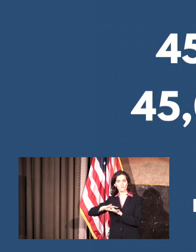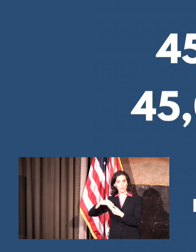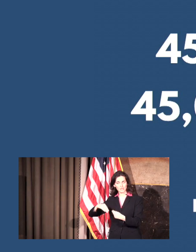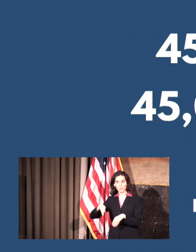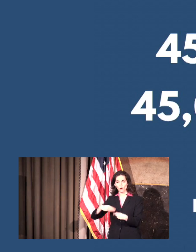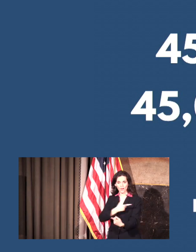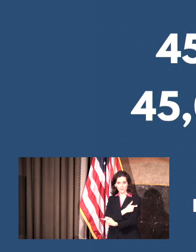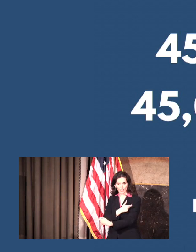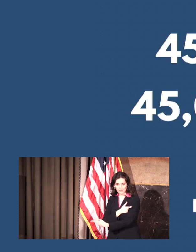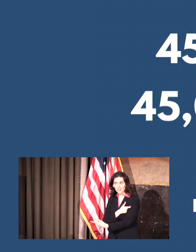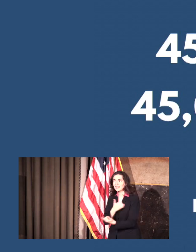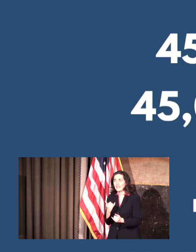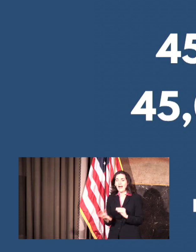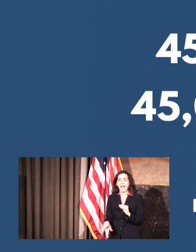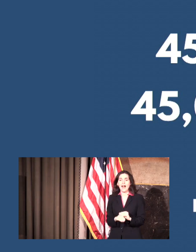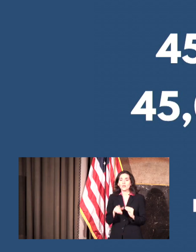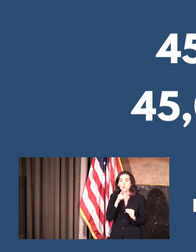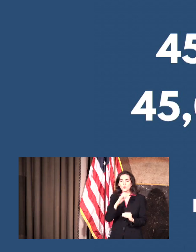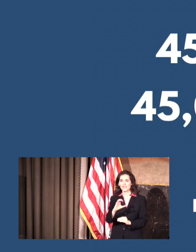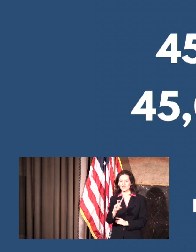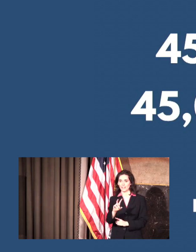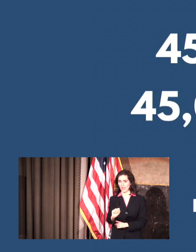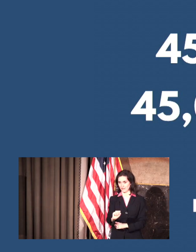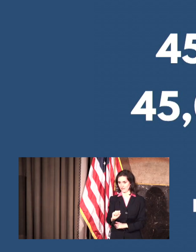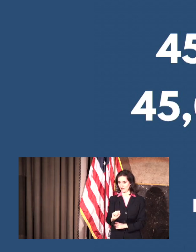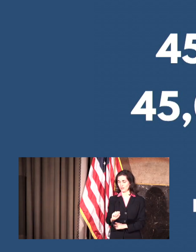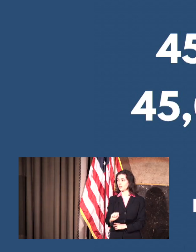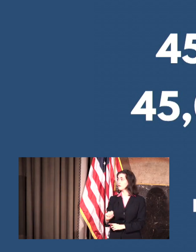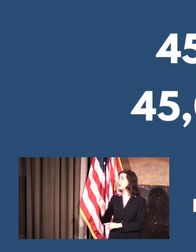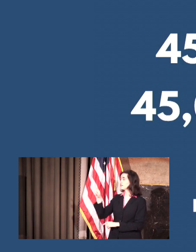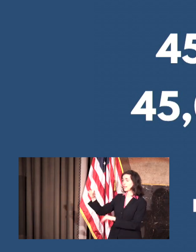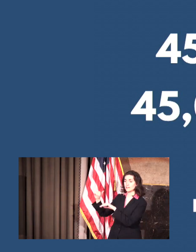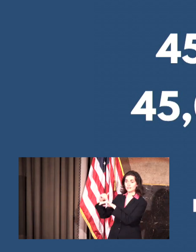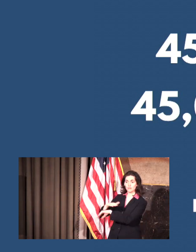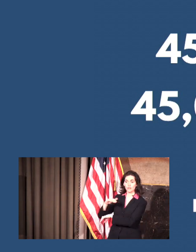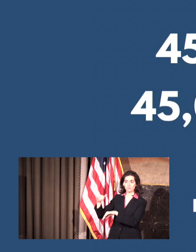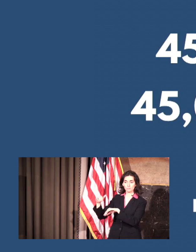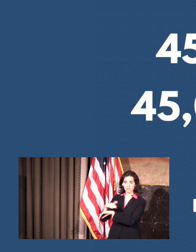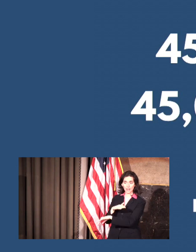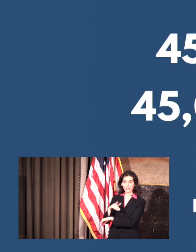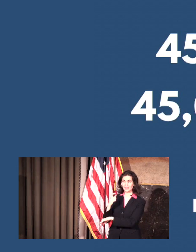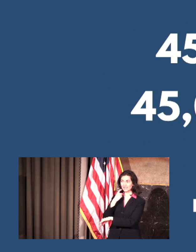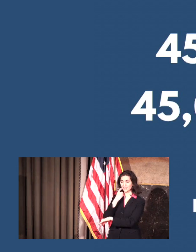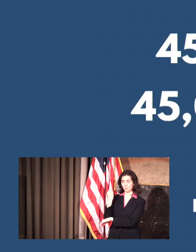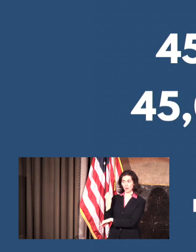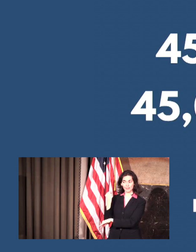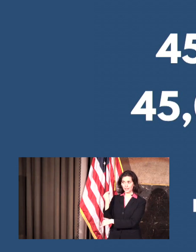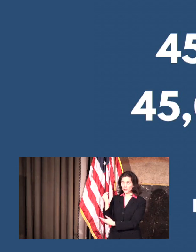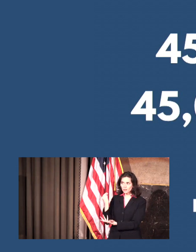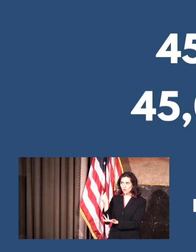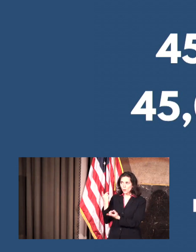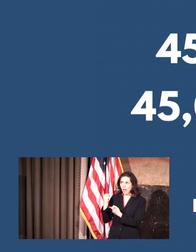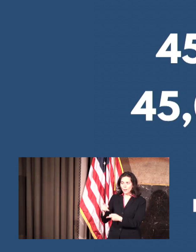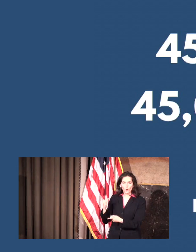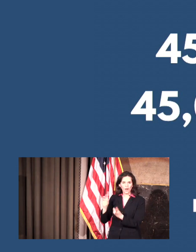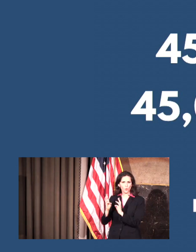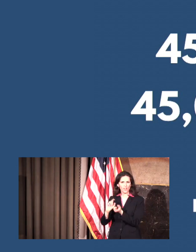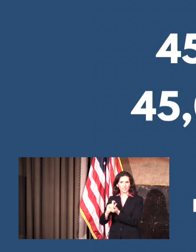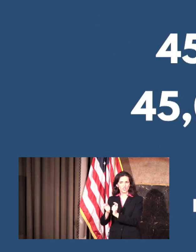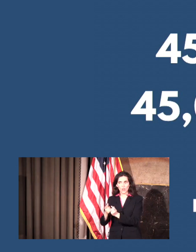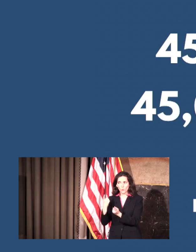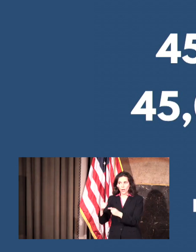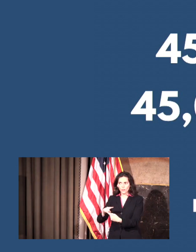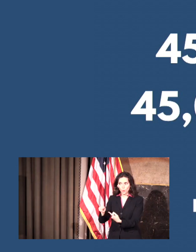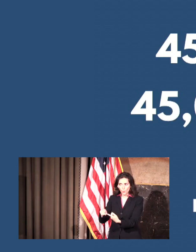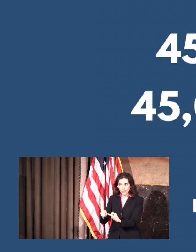don't know offhand how the weather is going to affect the shipments that they would otherwise have expected on Monday, but CVS stores